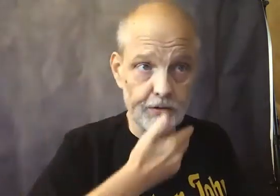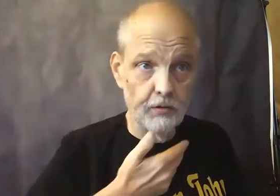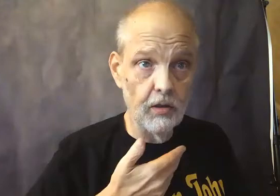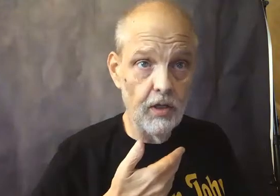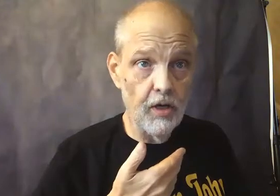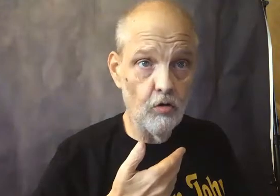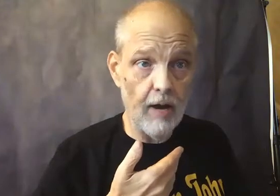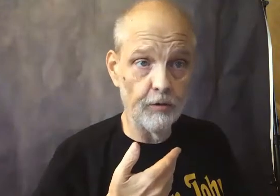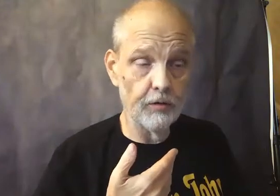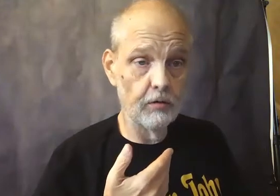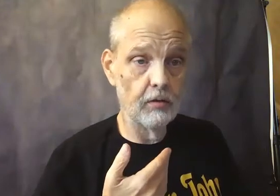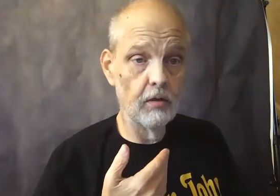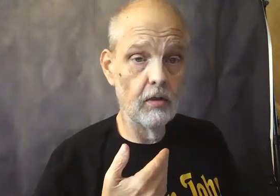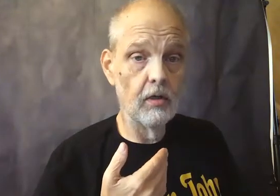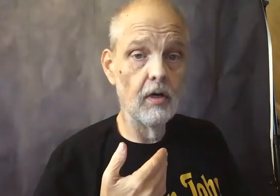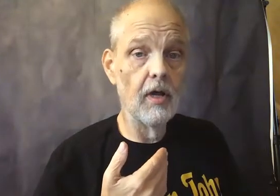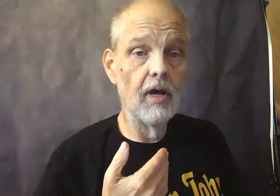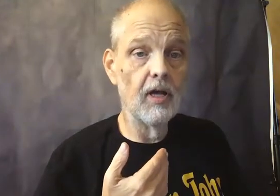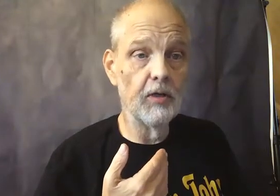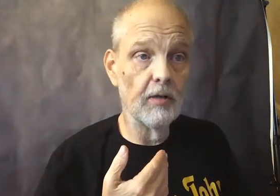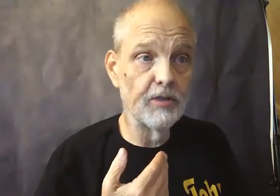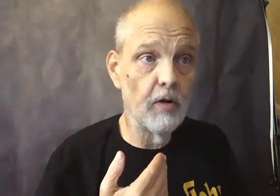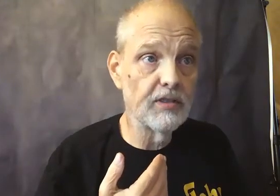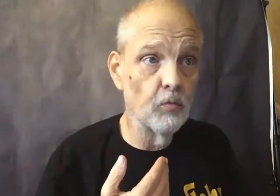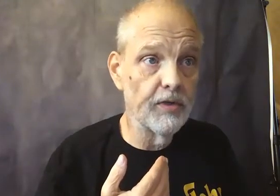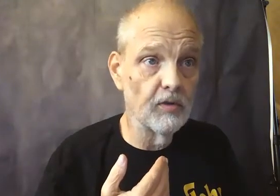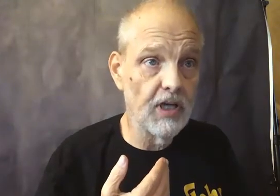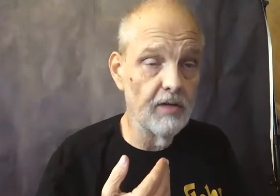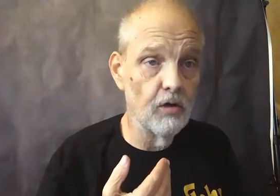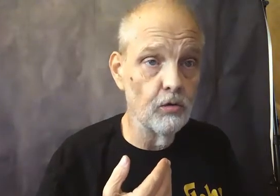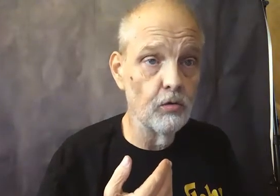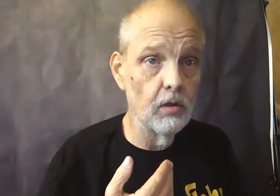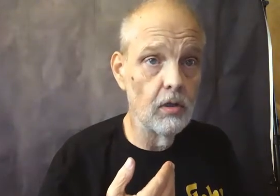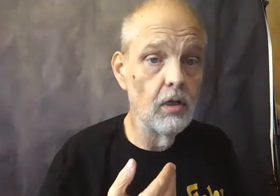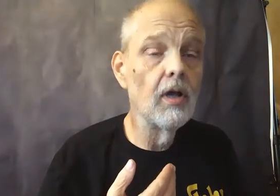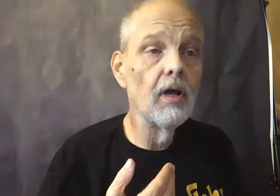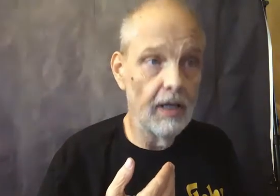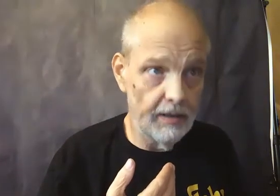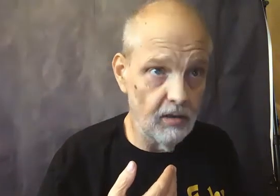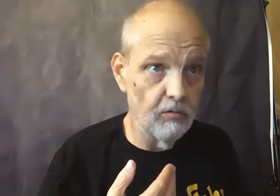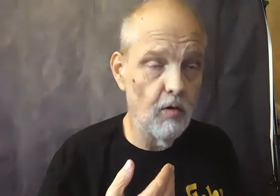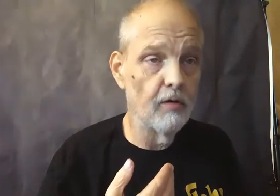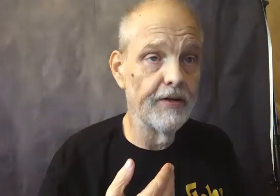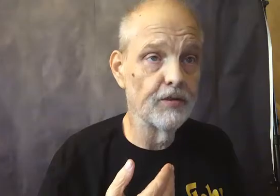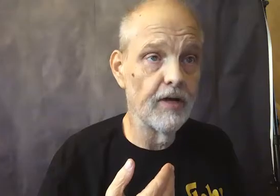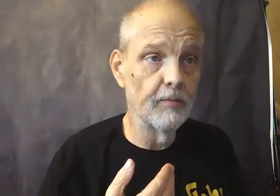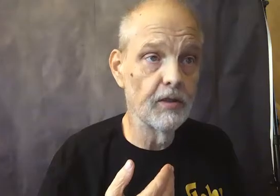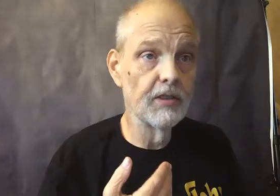facial grammar. It becomes a question with a sign who, and then you require facial grammar.